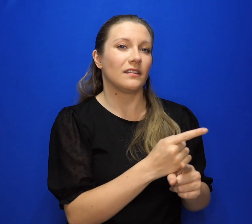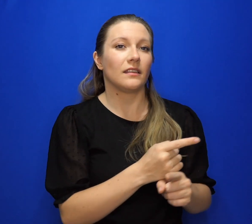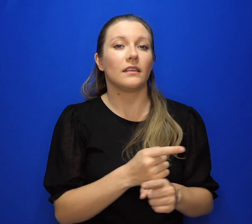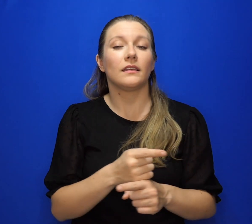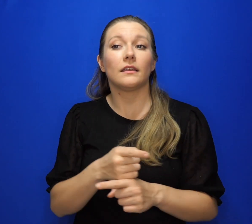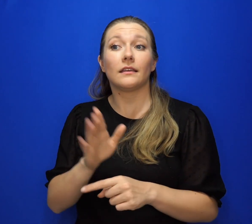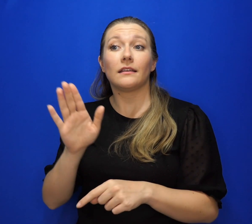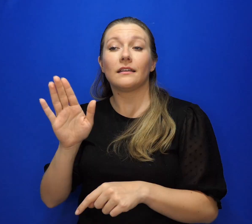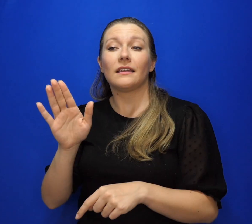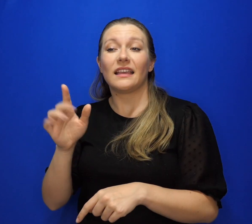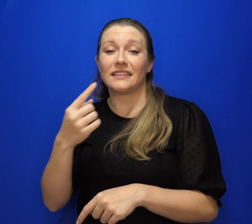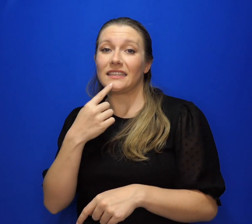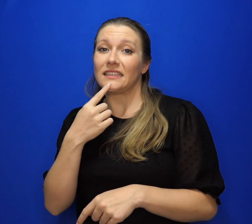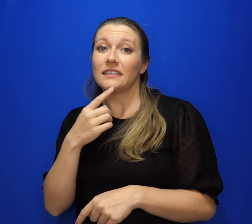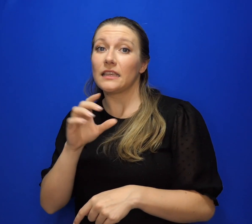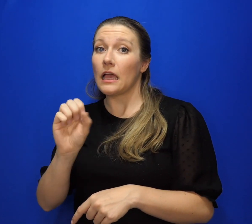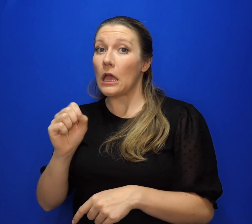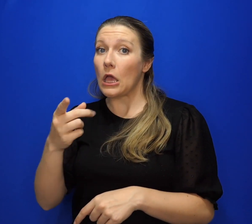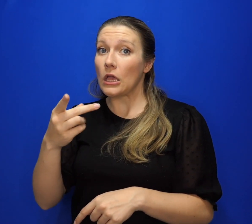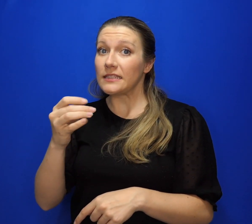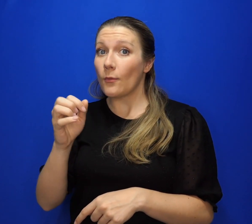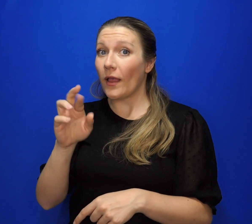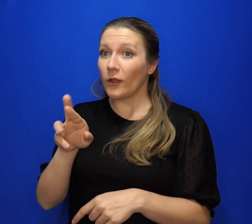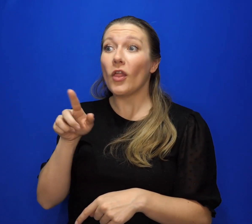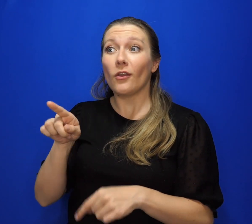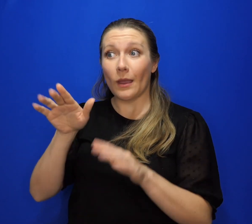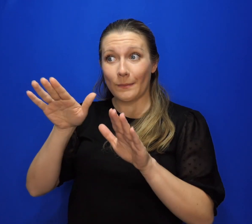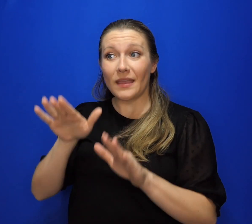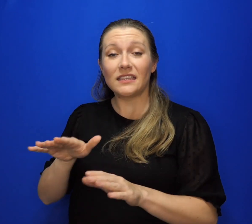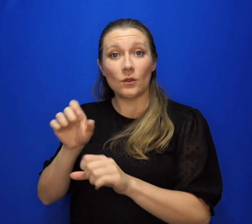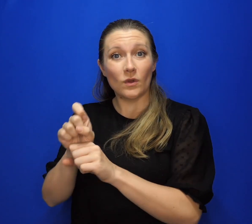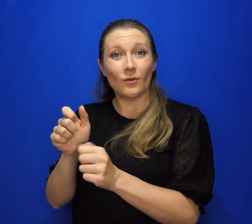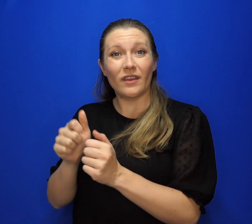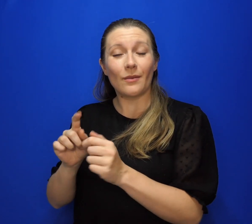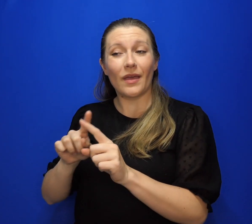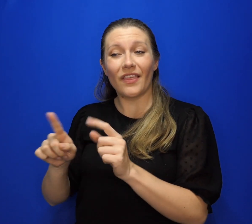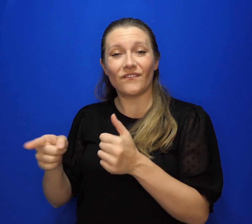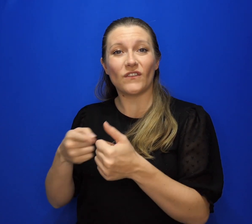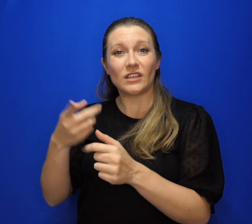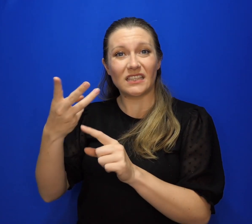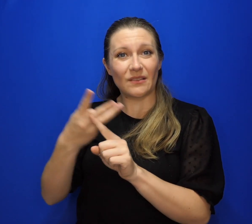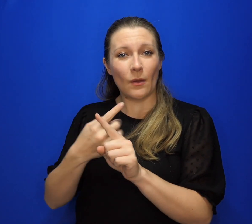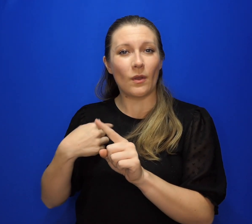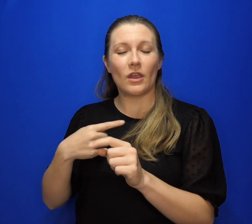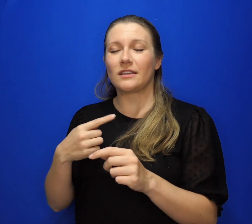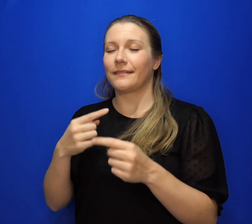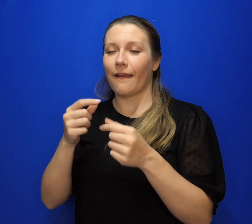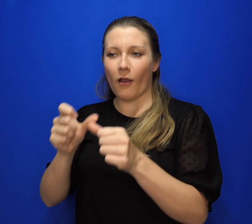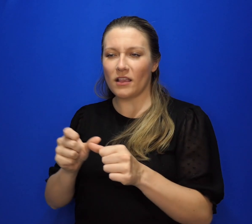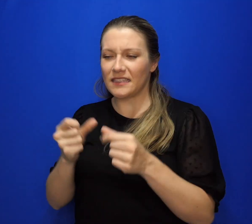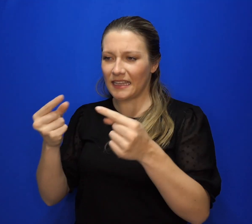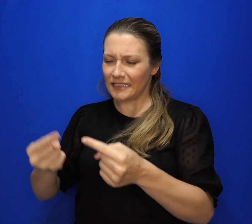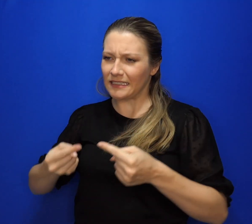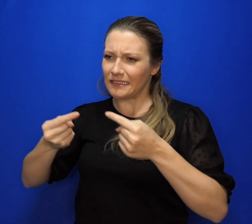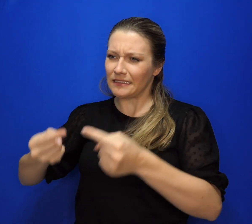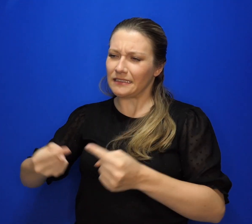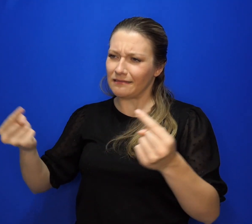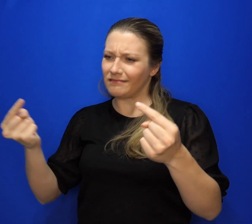with, but in the first 6 months, we were in constant battling. Right. So I think there it sort of defines too